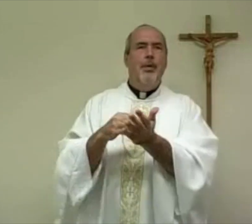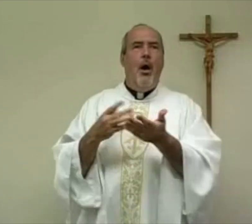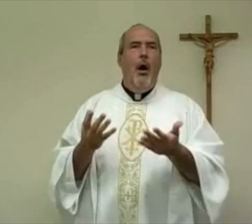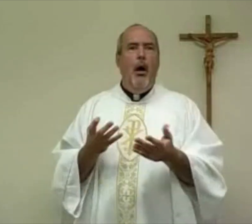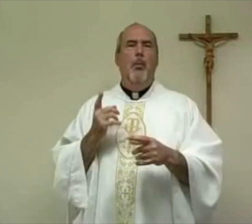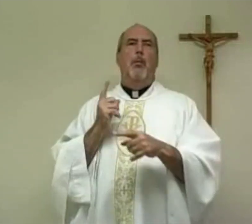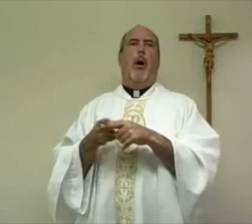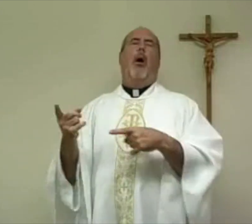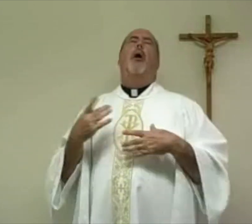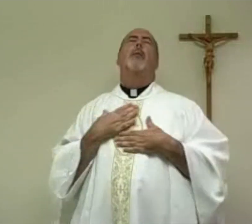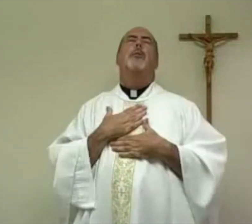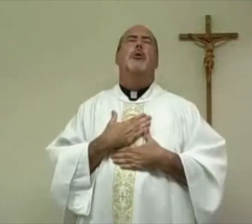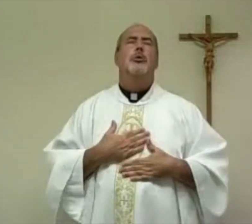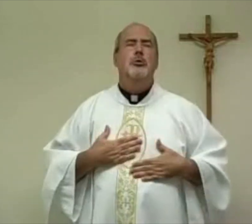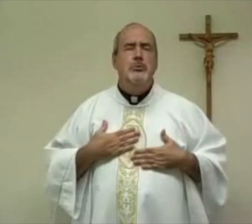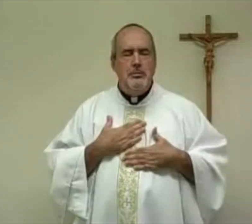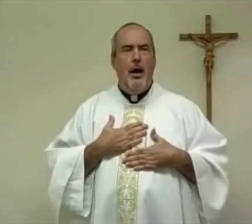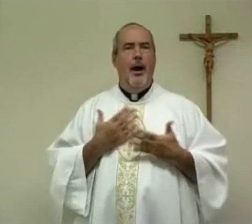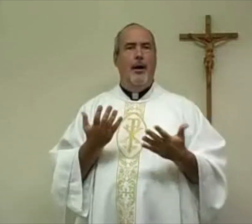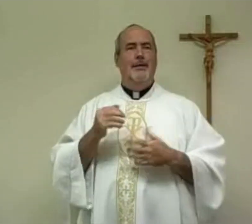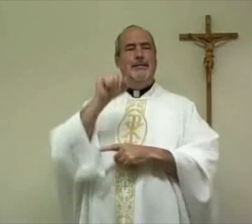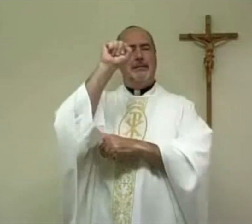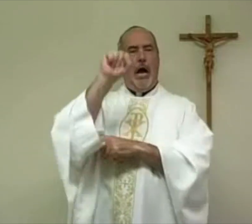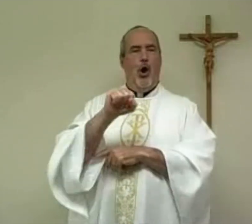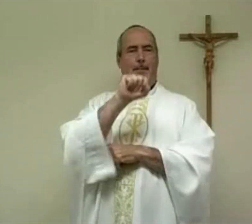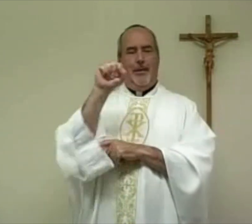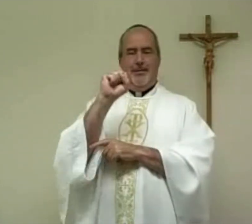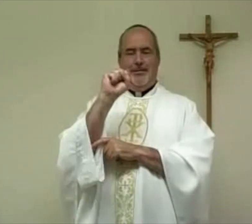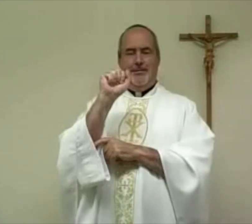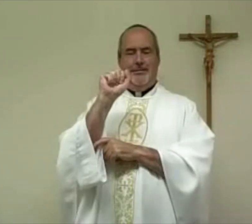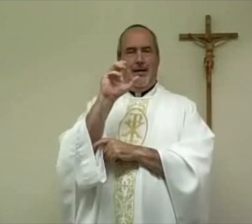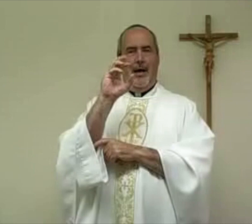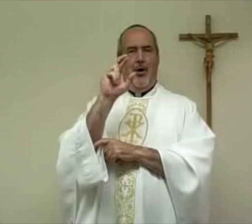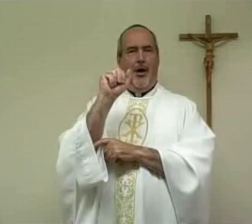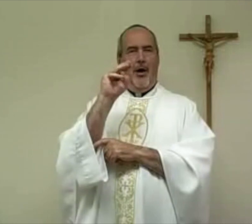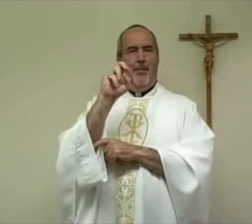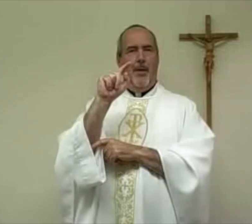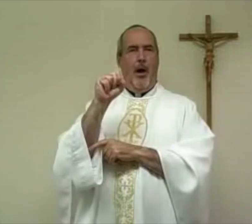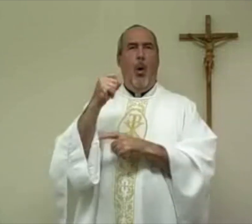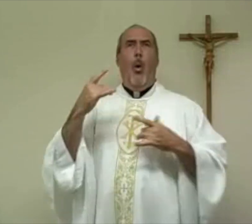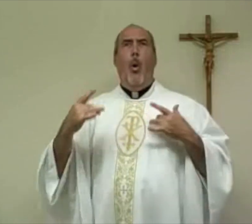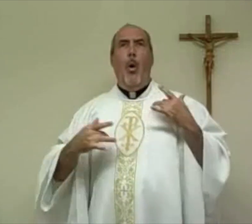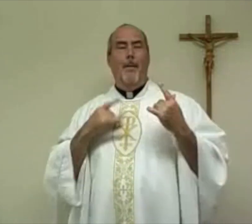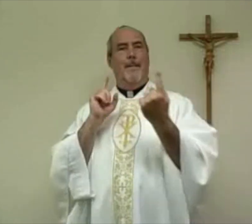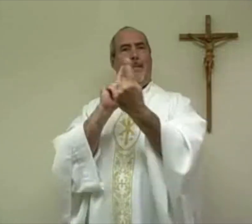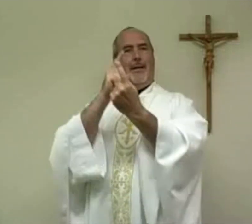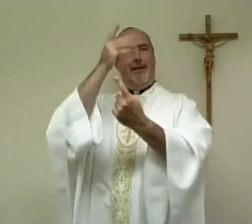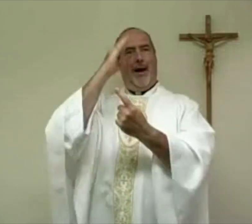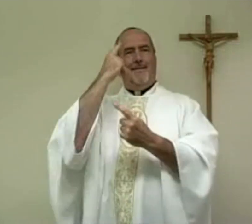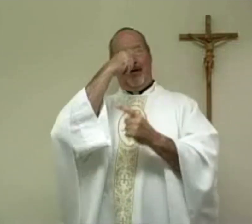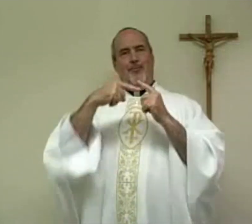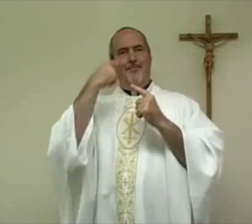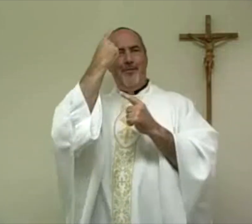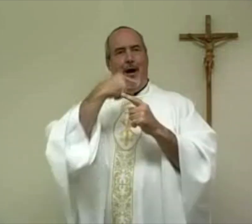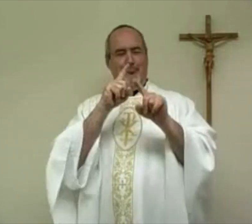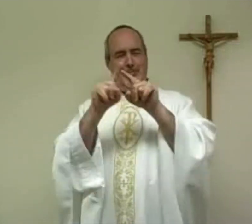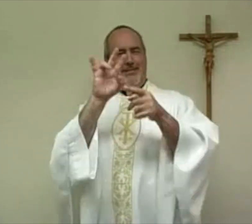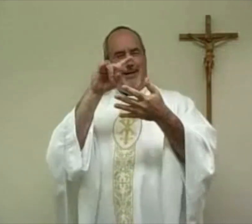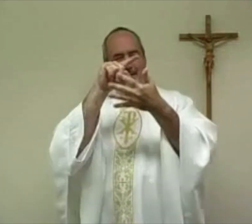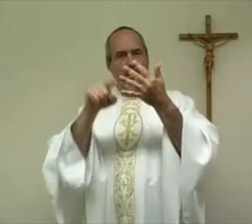kinds of things, like looking at all of the saints and the history of 2,000 years, and the sacraments where they get to